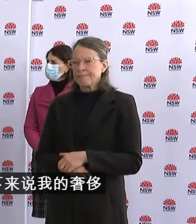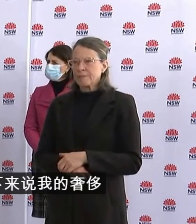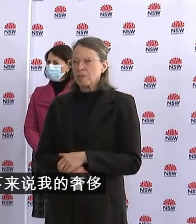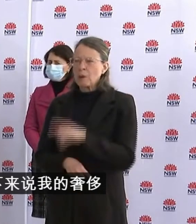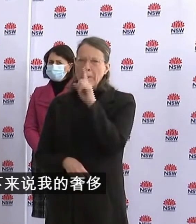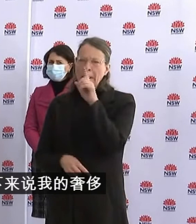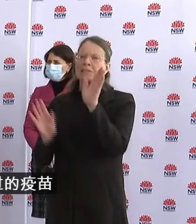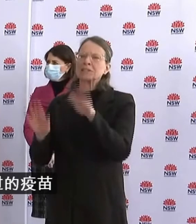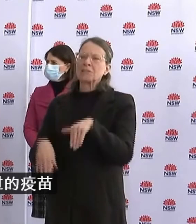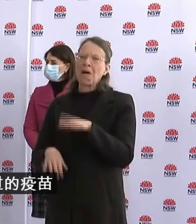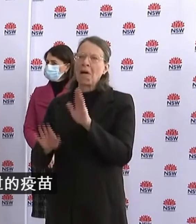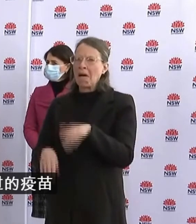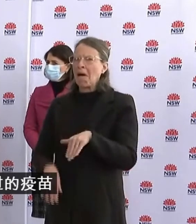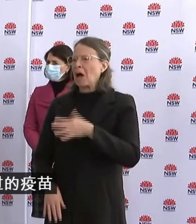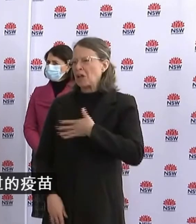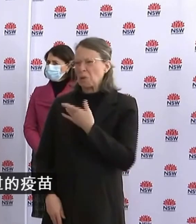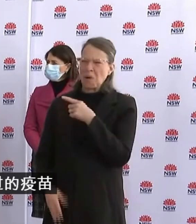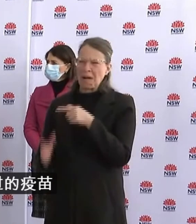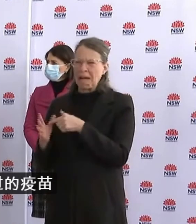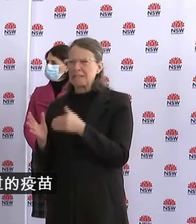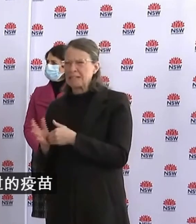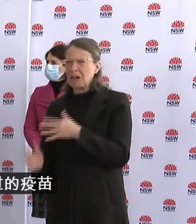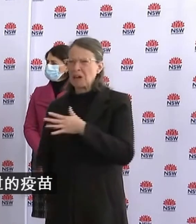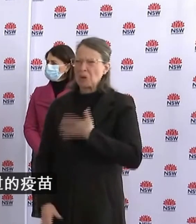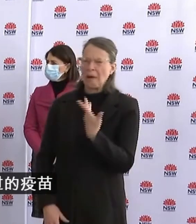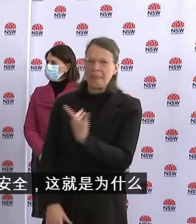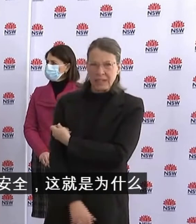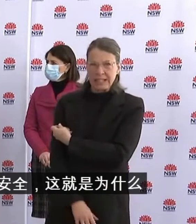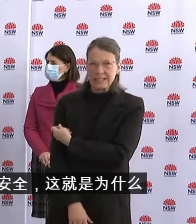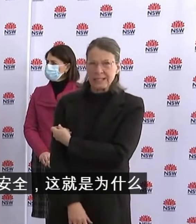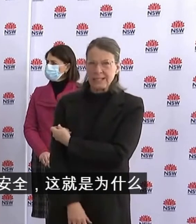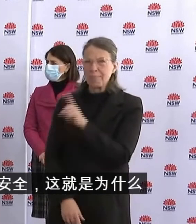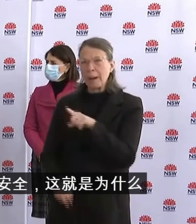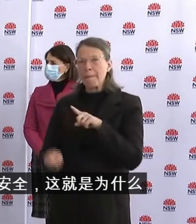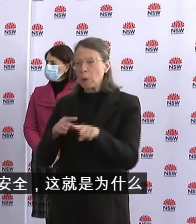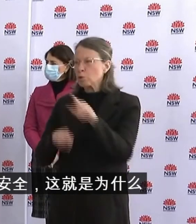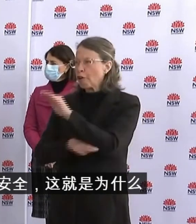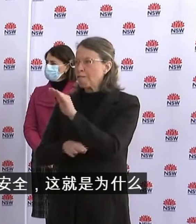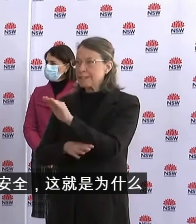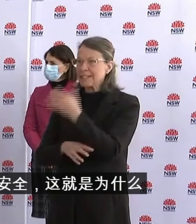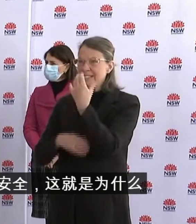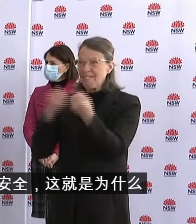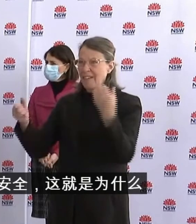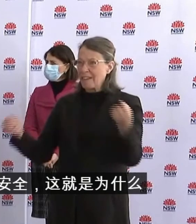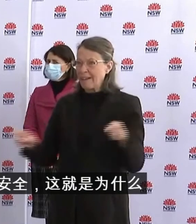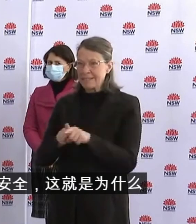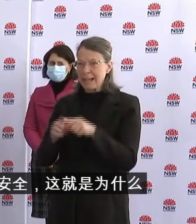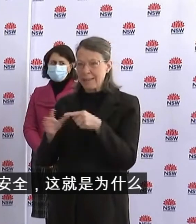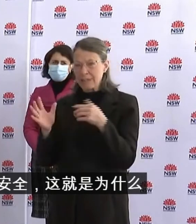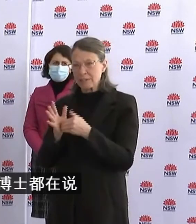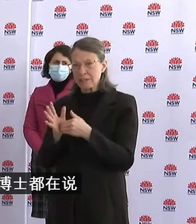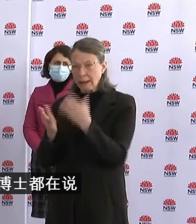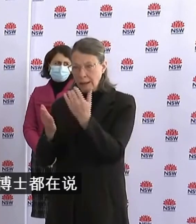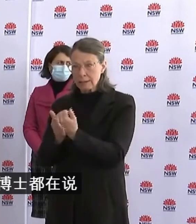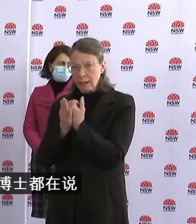luxury of sitting back and saying, I don't want to have the vaccine that has actually been taken by almost every country in the world and kept other countries safe. So